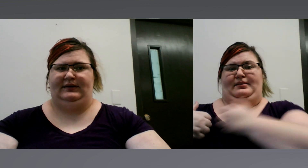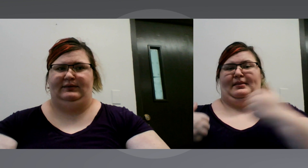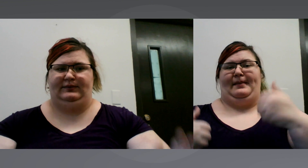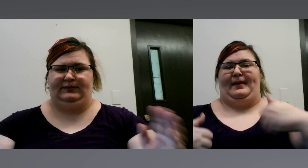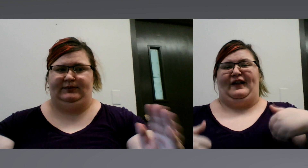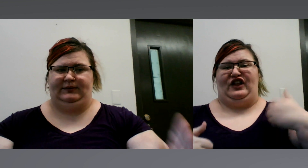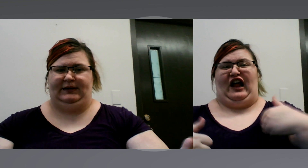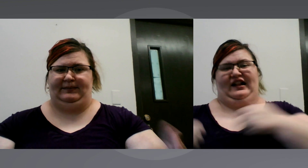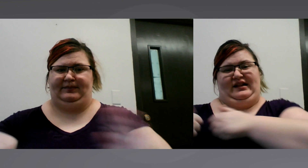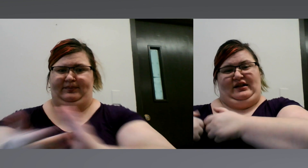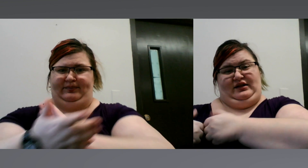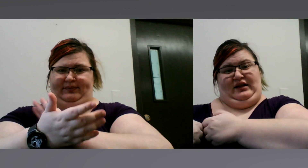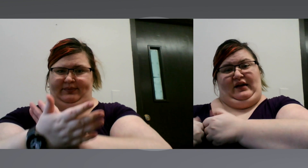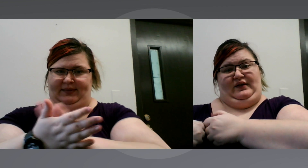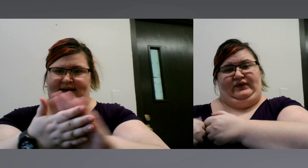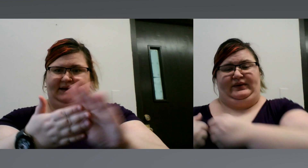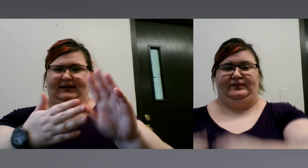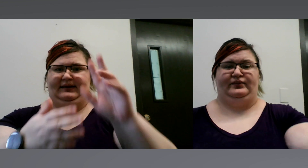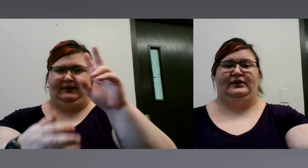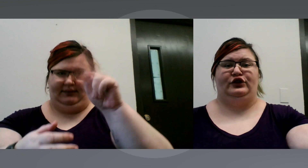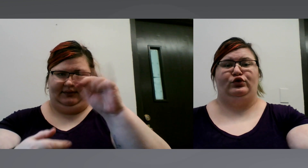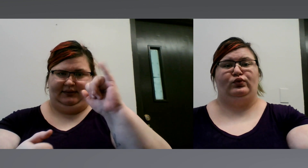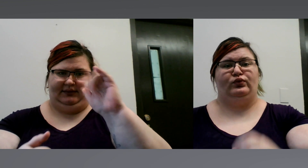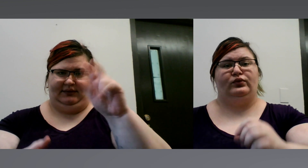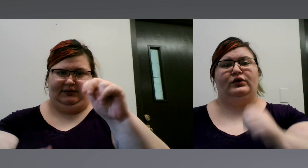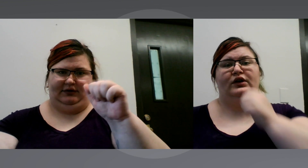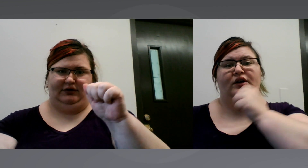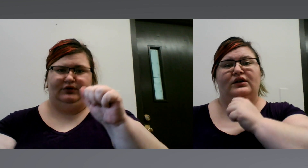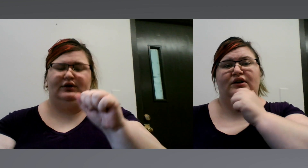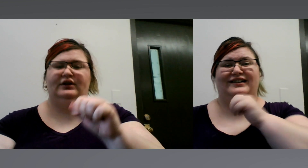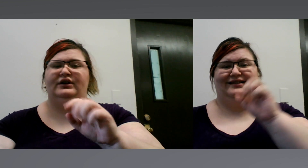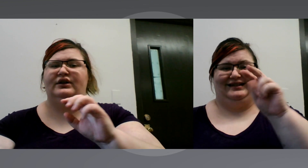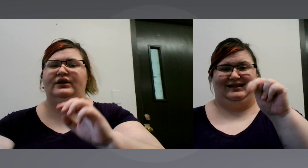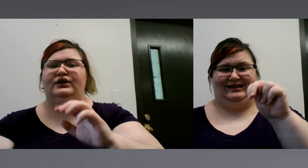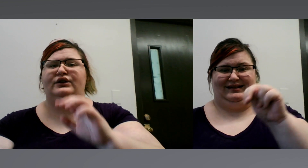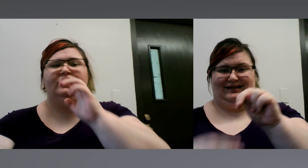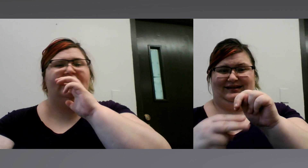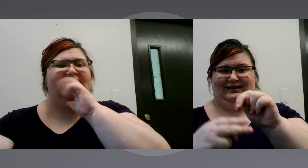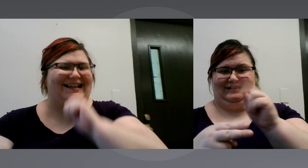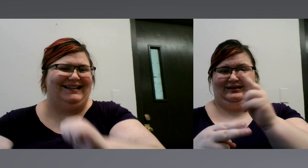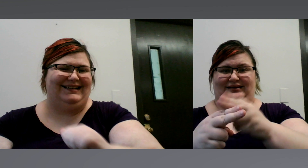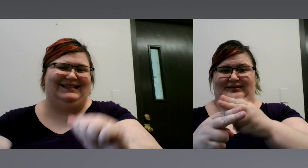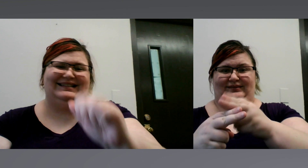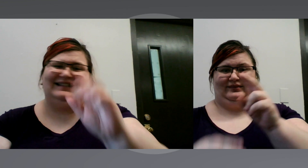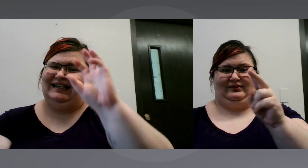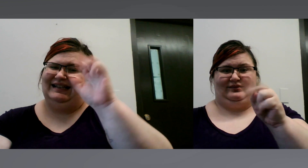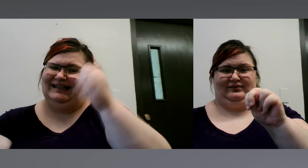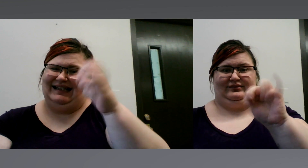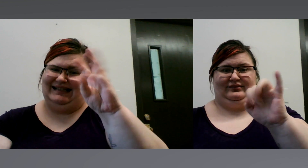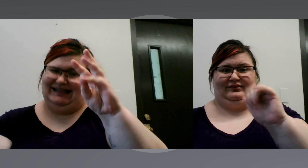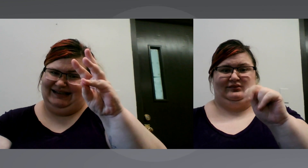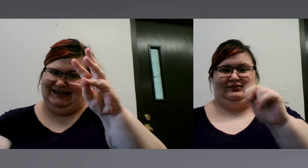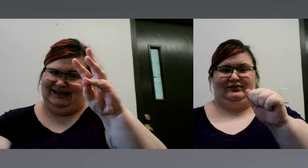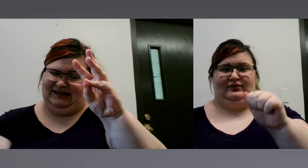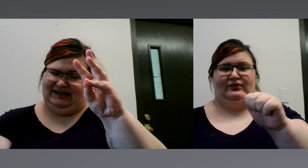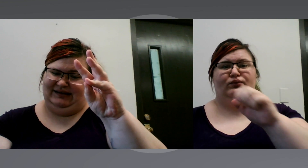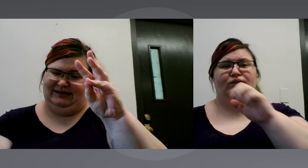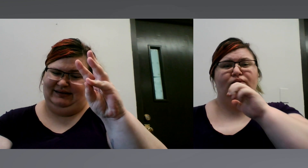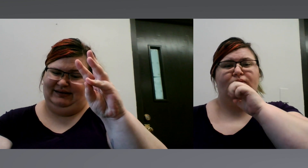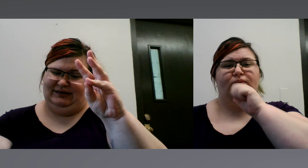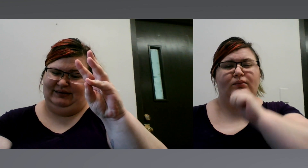So Nina ends up taking an ASL class in order to tell Adam how she feels. While